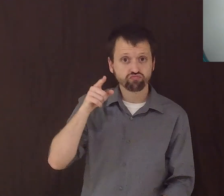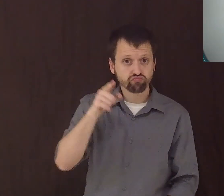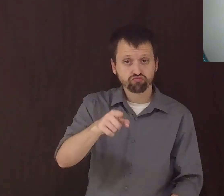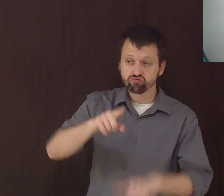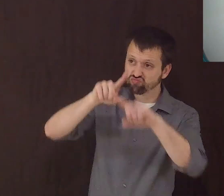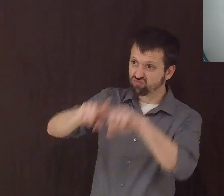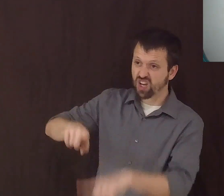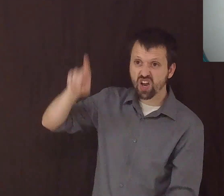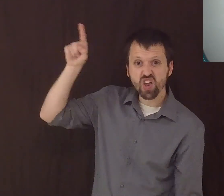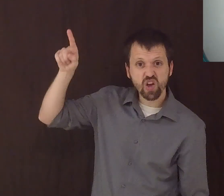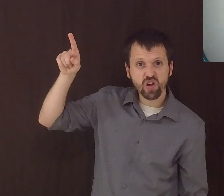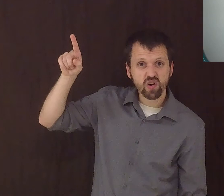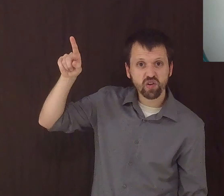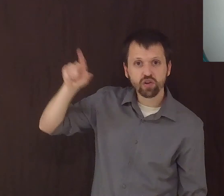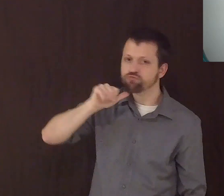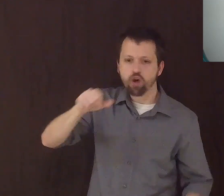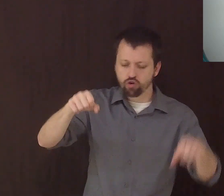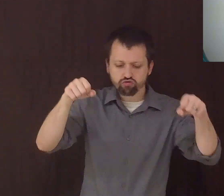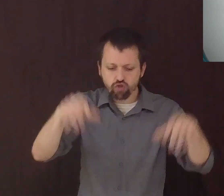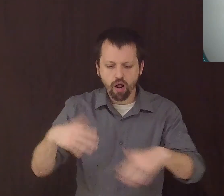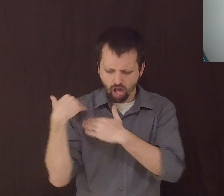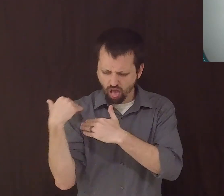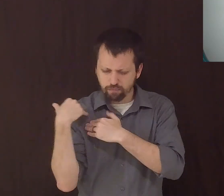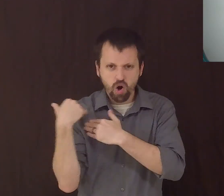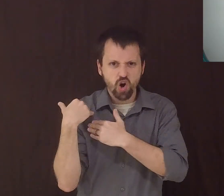drop the load. I'm not going to let you drop that on your toe.